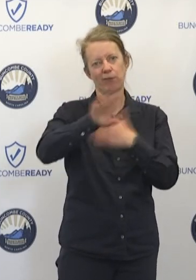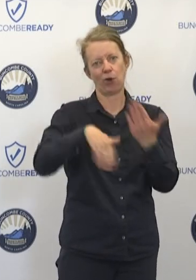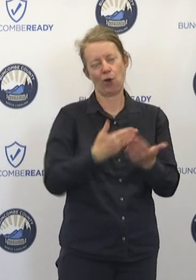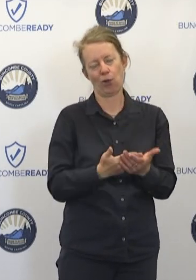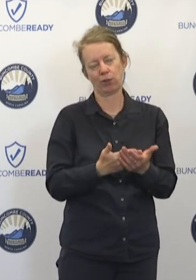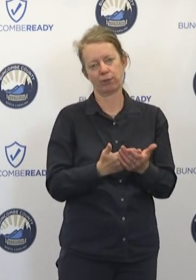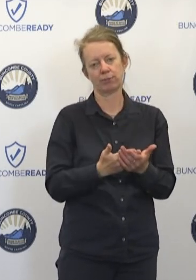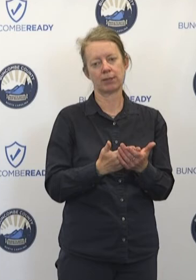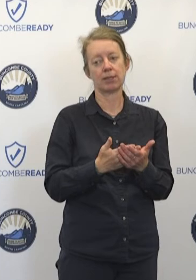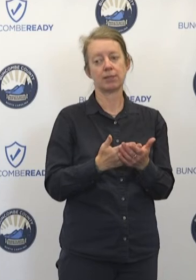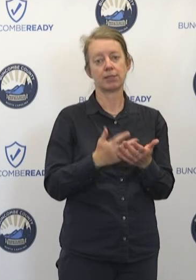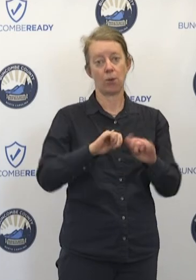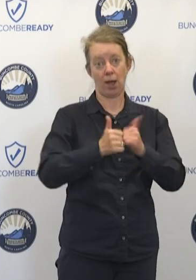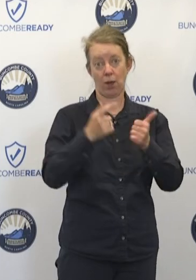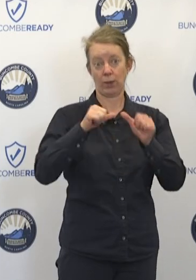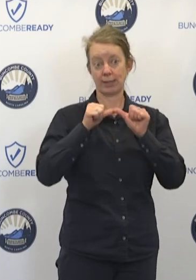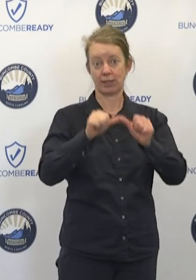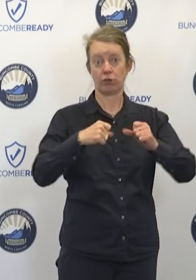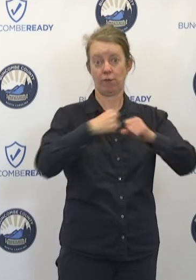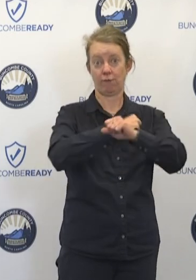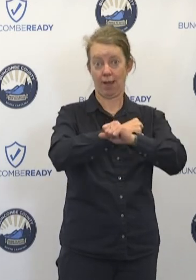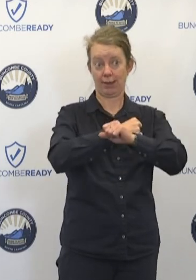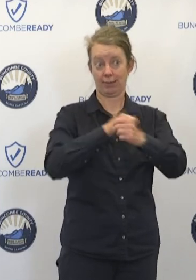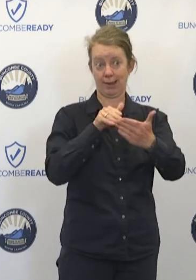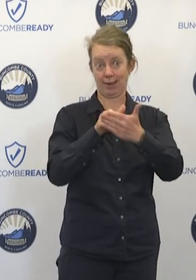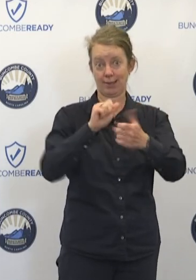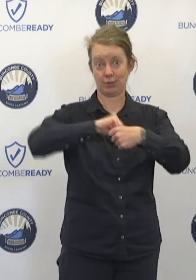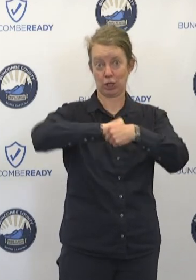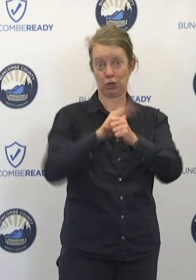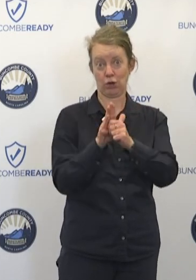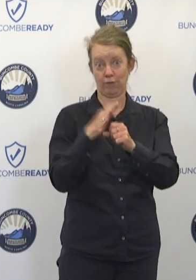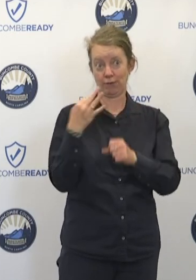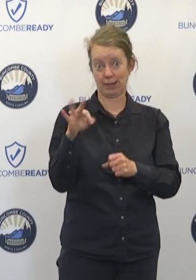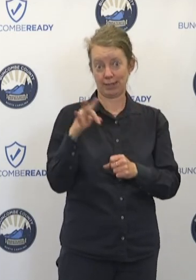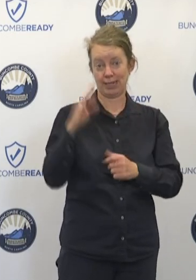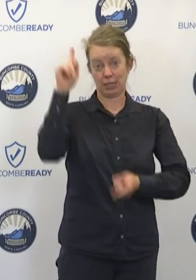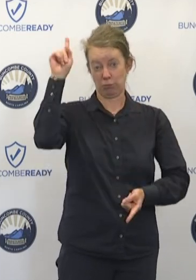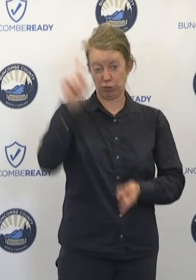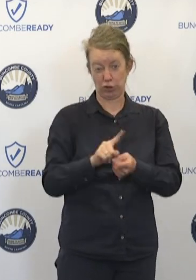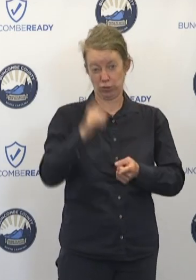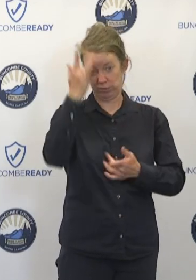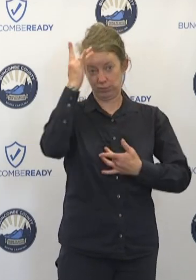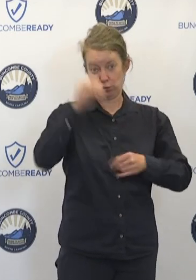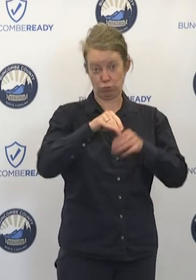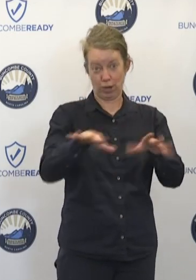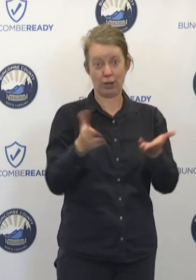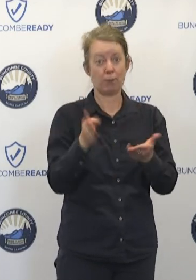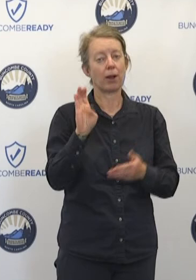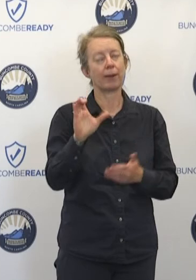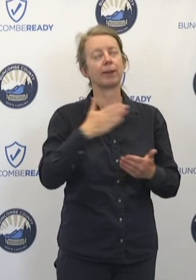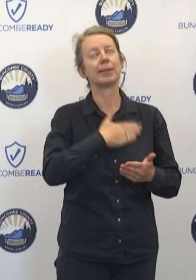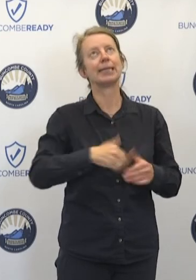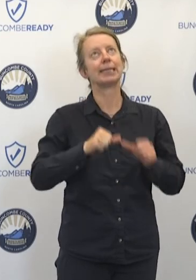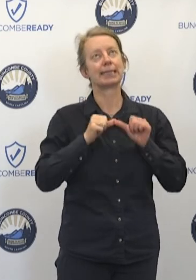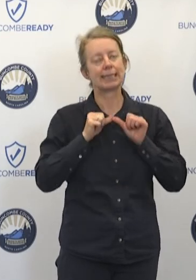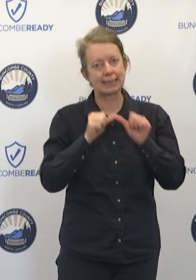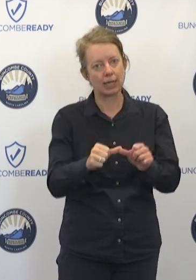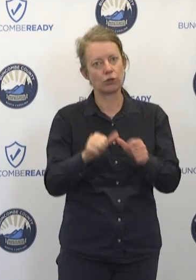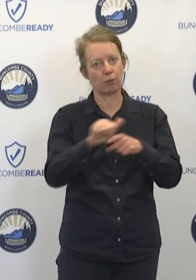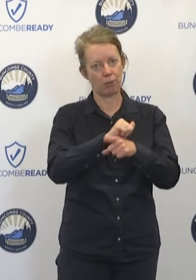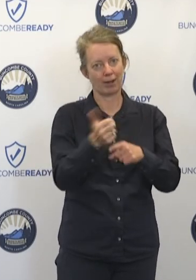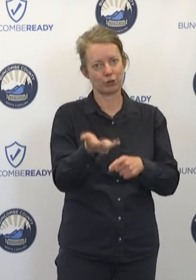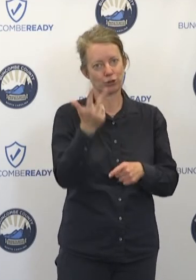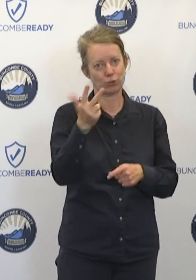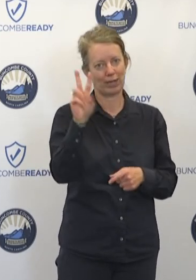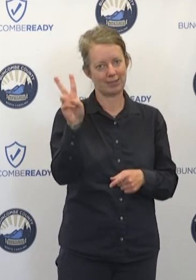order to continue the fight against COVID-19 and reduce the spread in Buncombe County, please continue to practice the